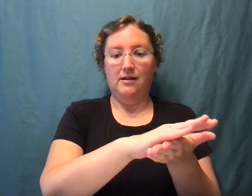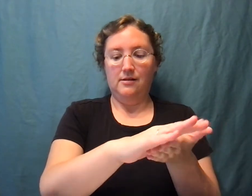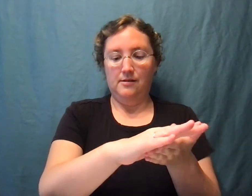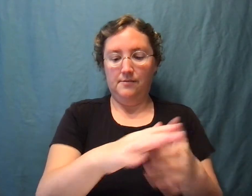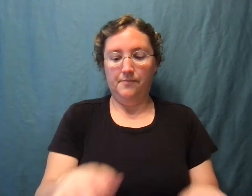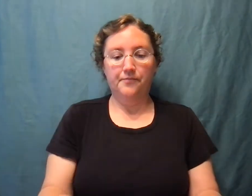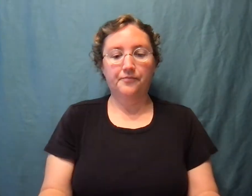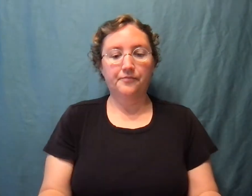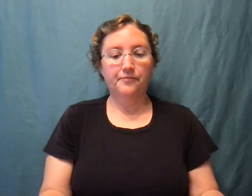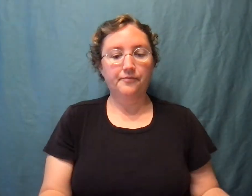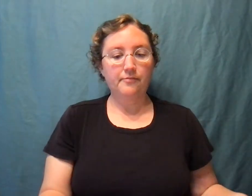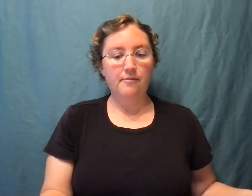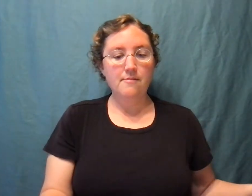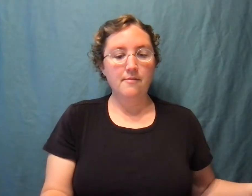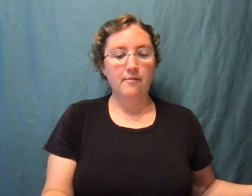Nice.